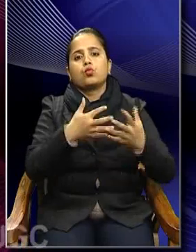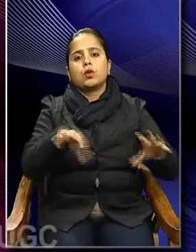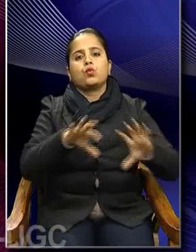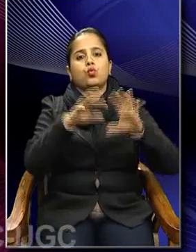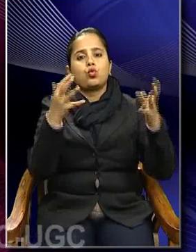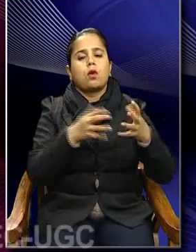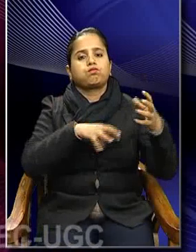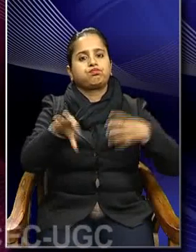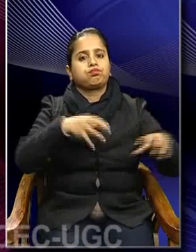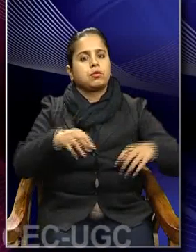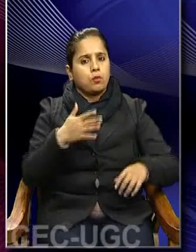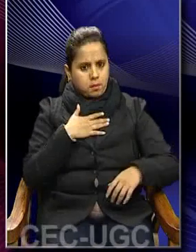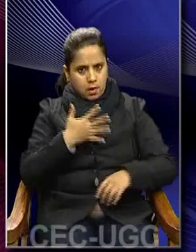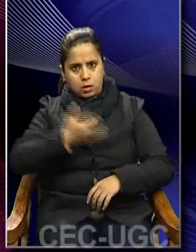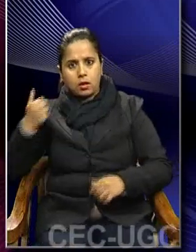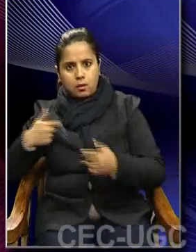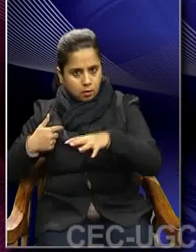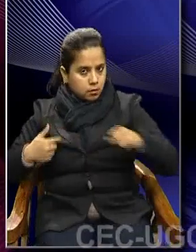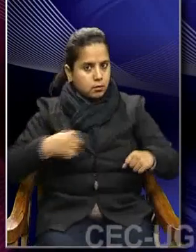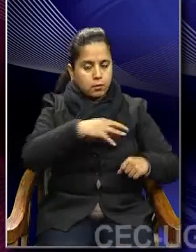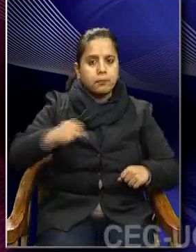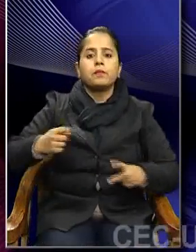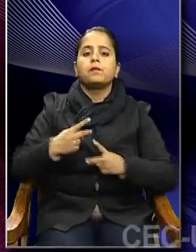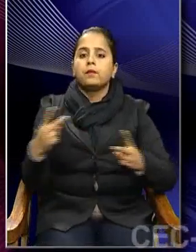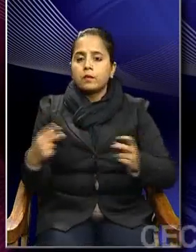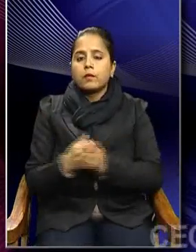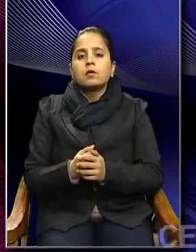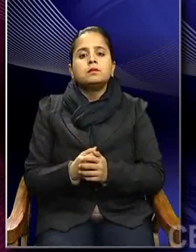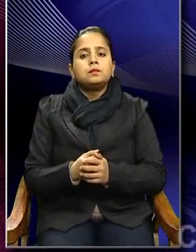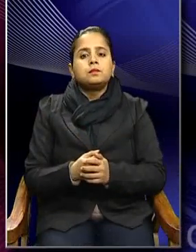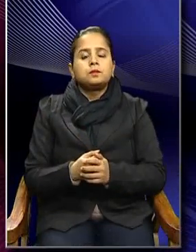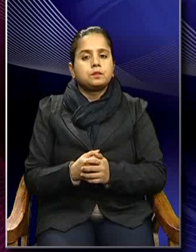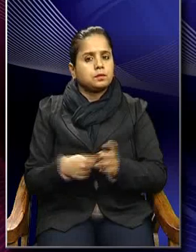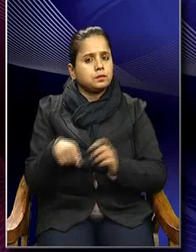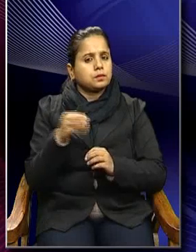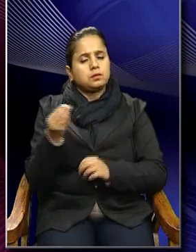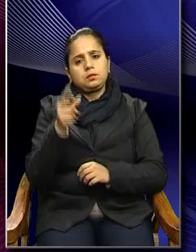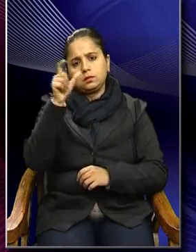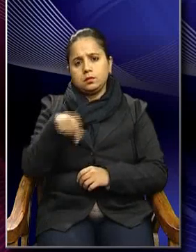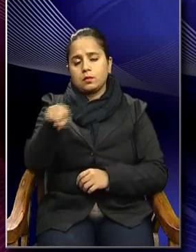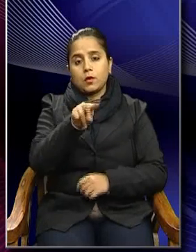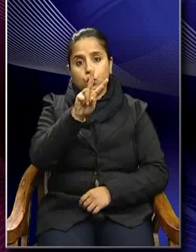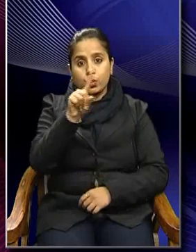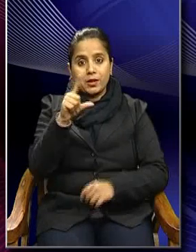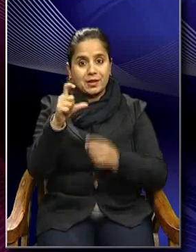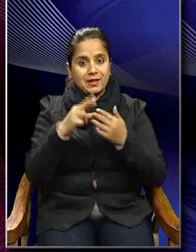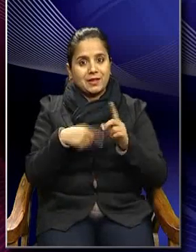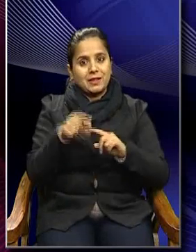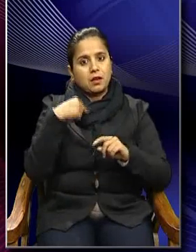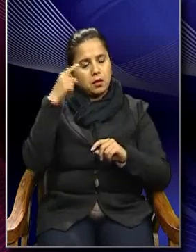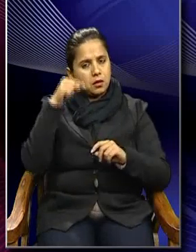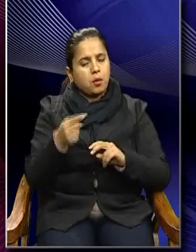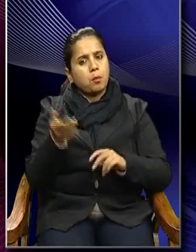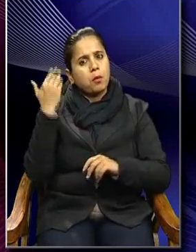among themselves. So, as someone sitting in the 21st century looking at the